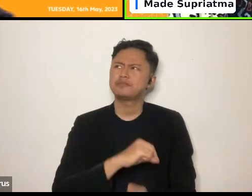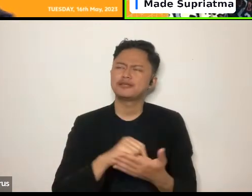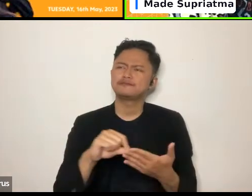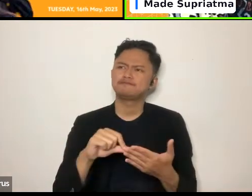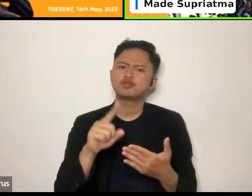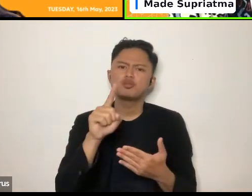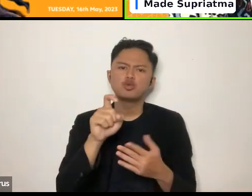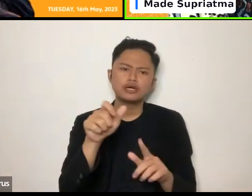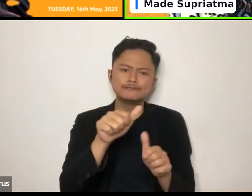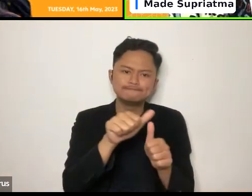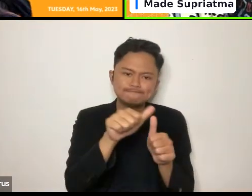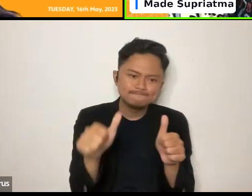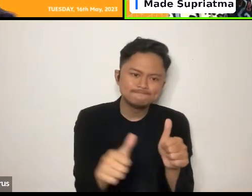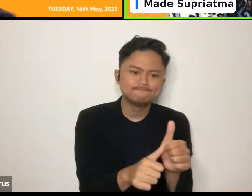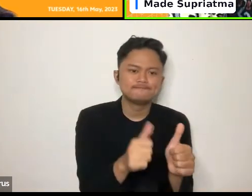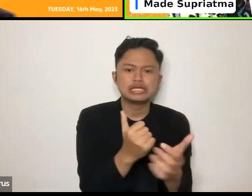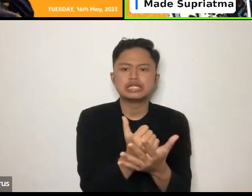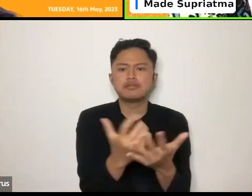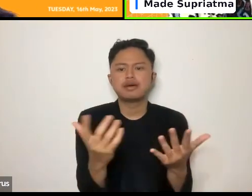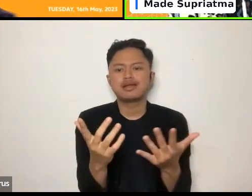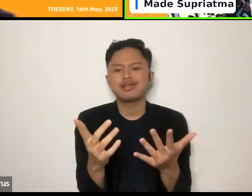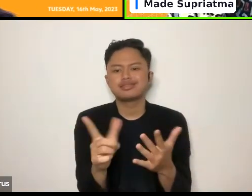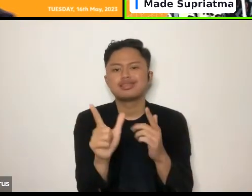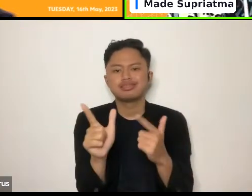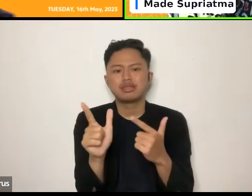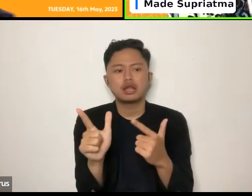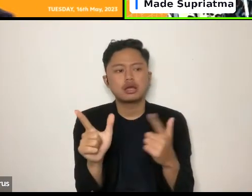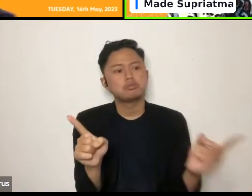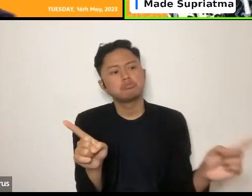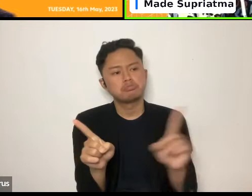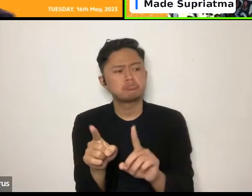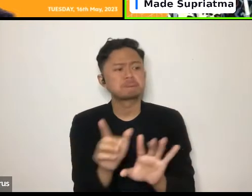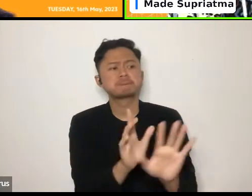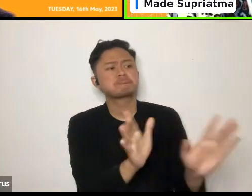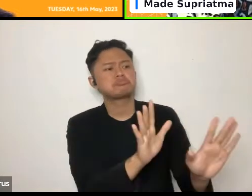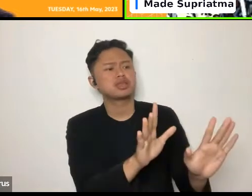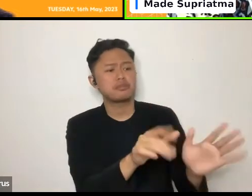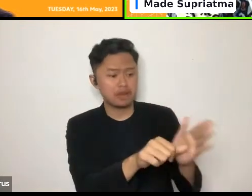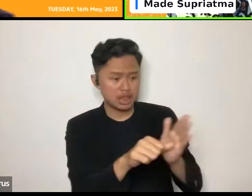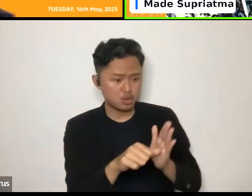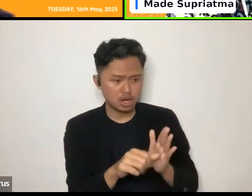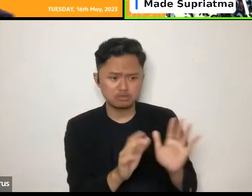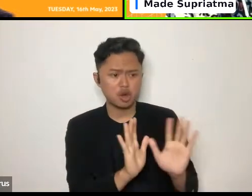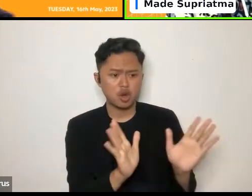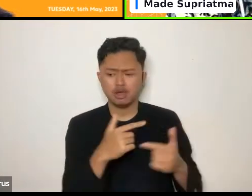assistance from foreign forces. No, not at all. I